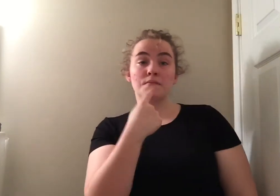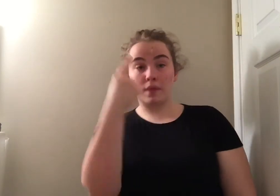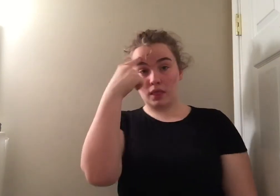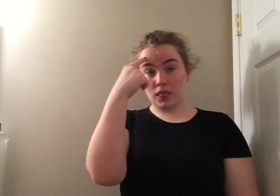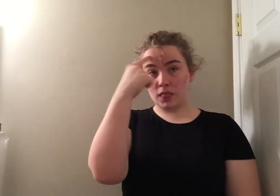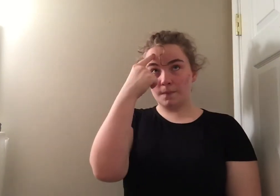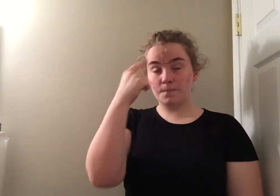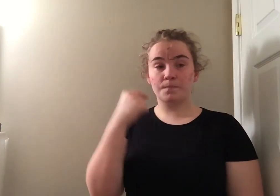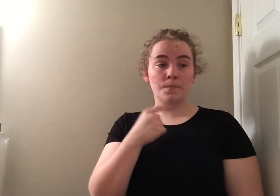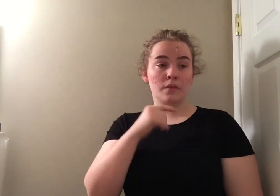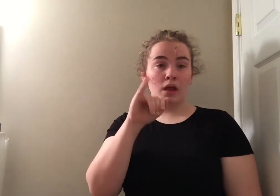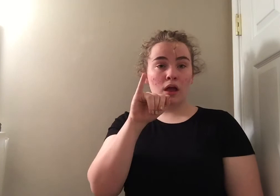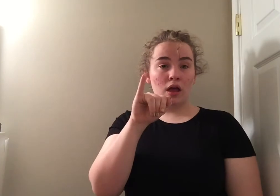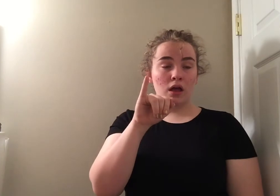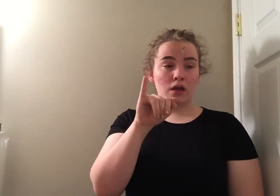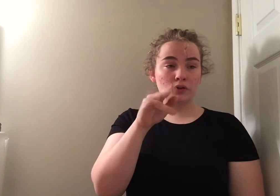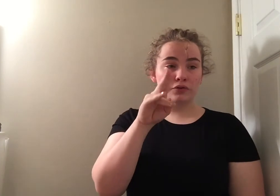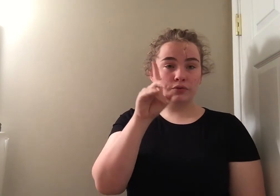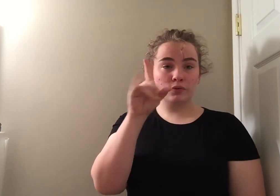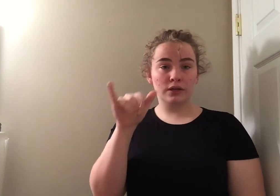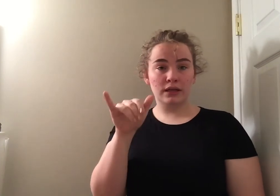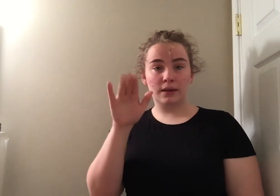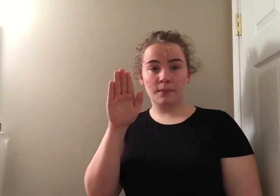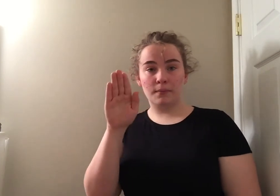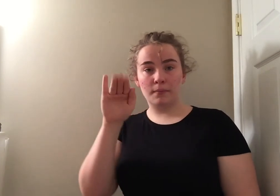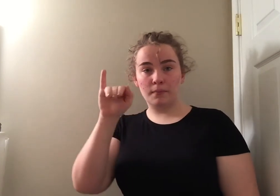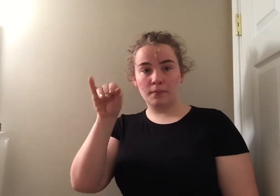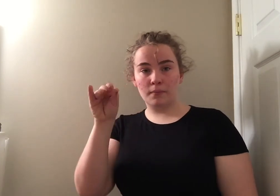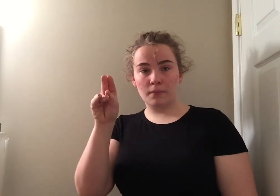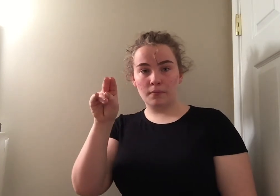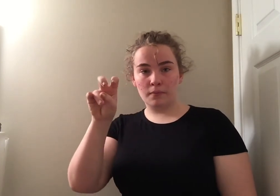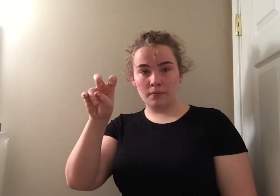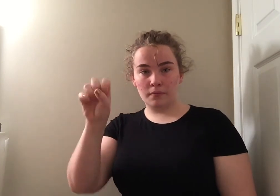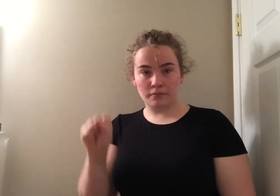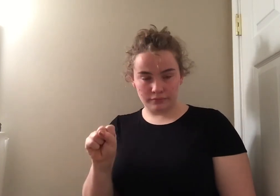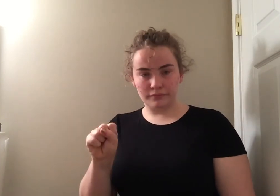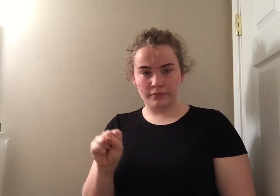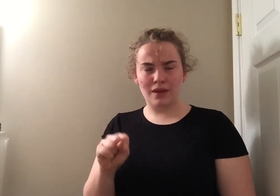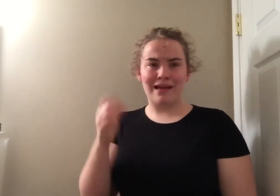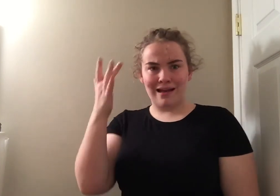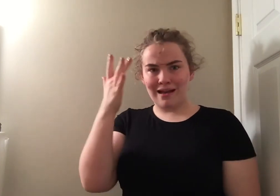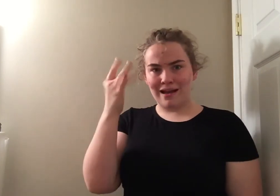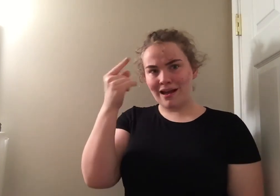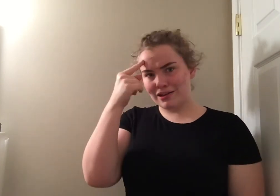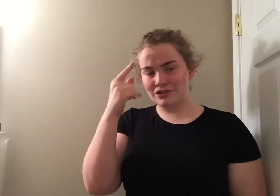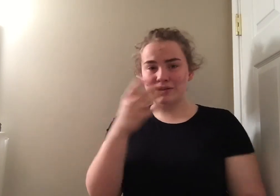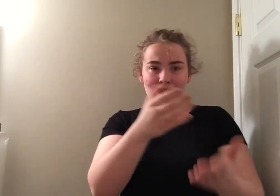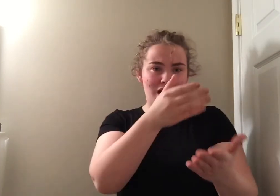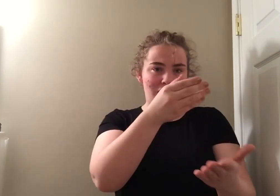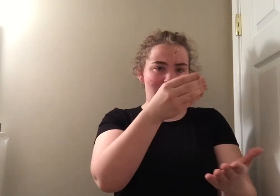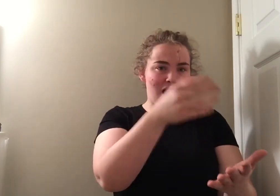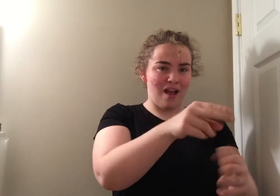when they thought that he stole the pie. Another one I wasn't even thinking of. Absolutely,